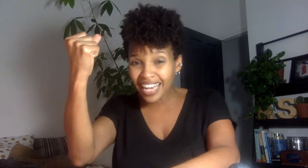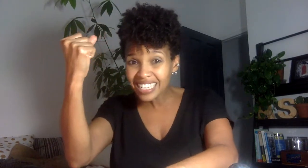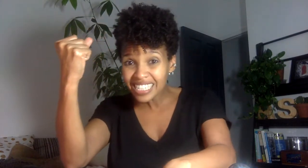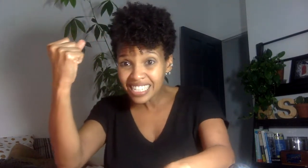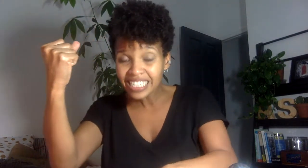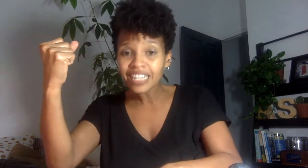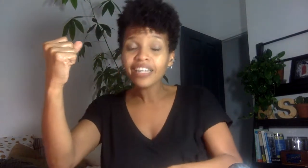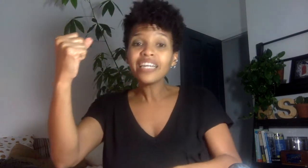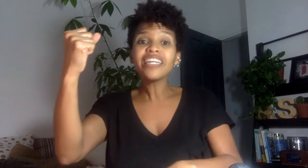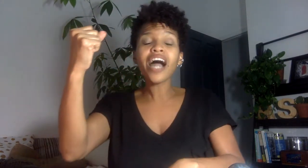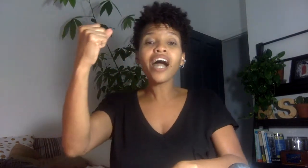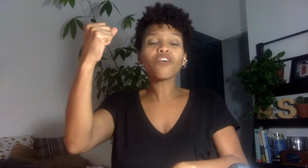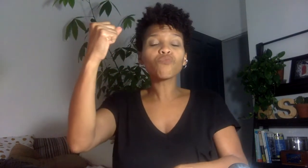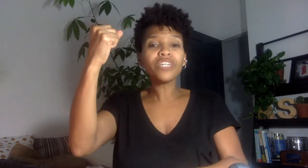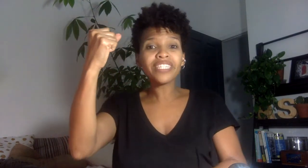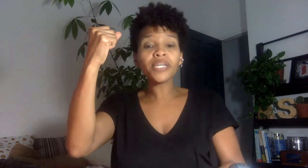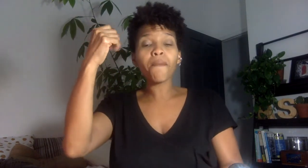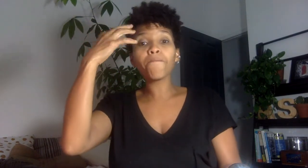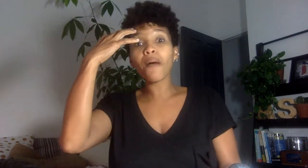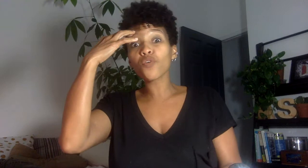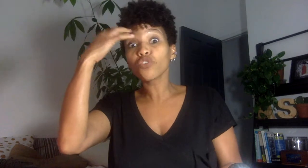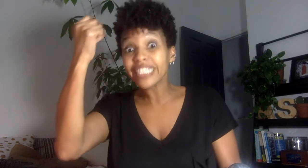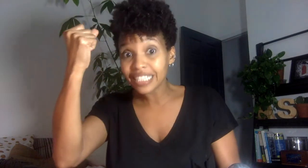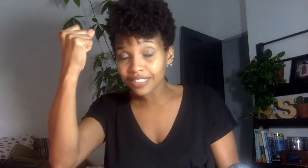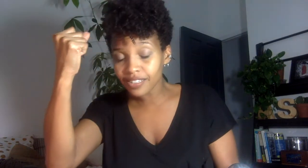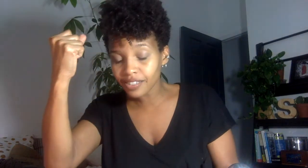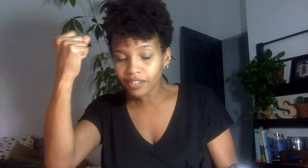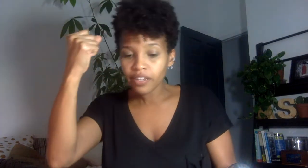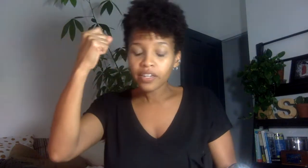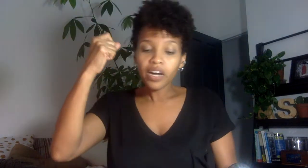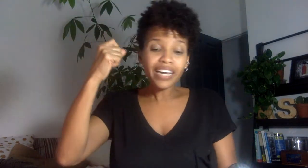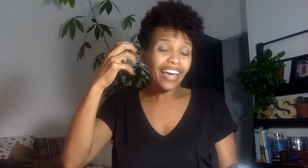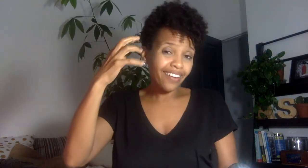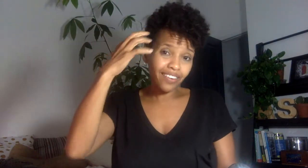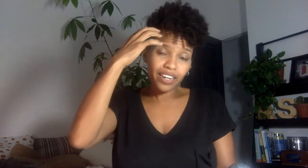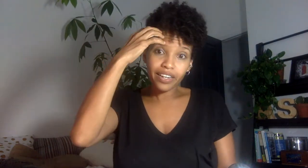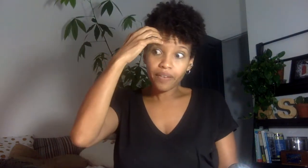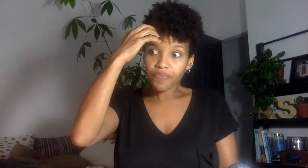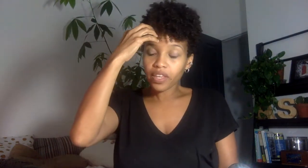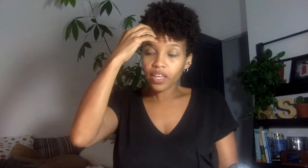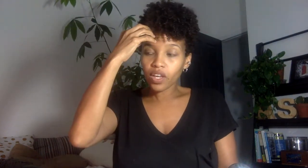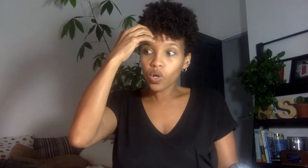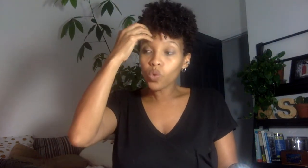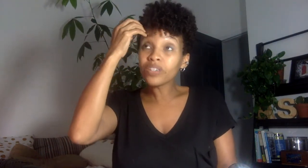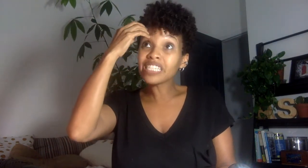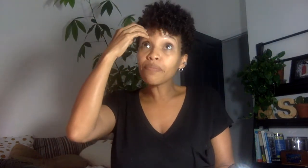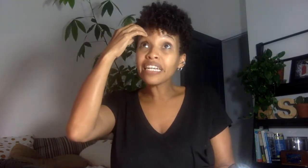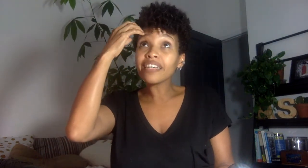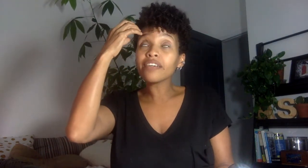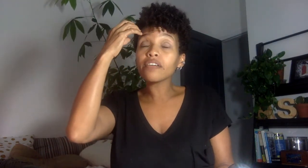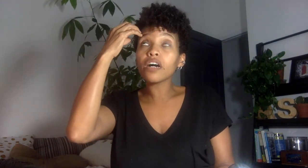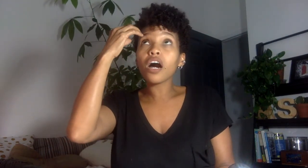memorize, not really memories. Again, would somebody,